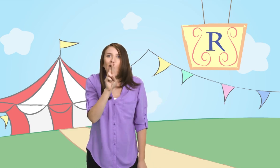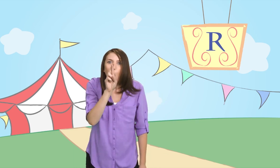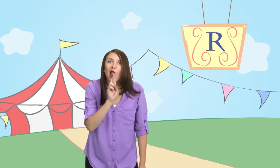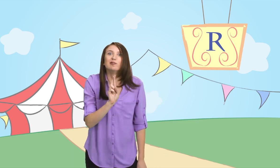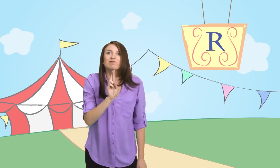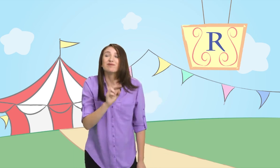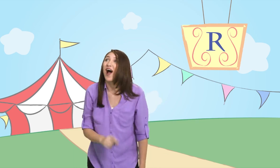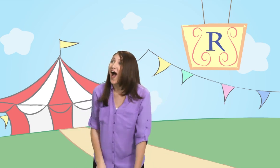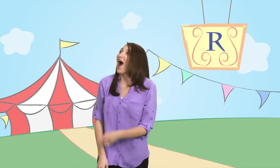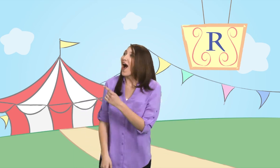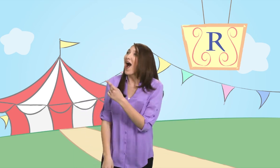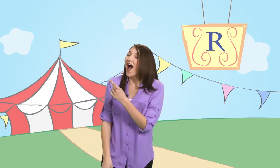He grabbed an ice cream cone.